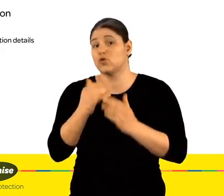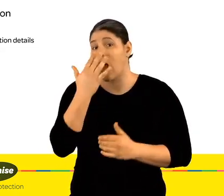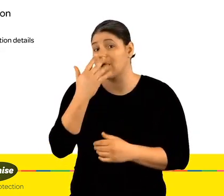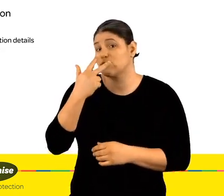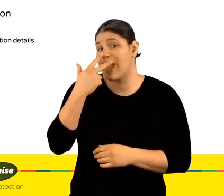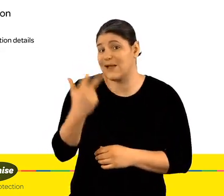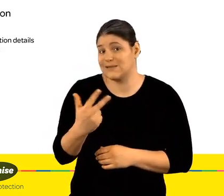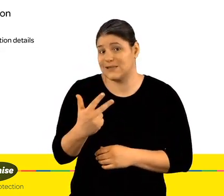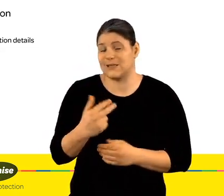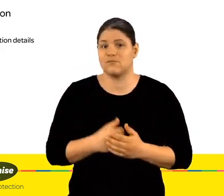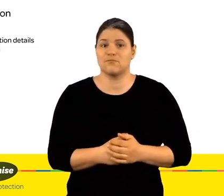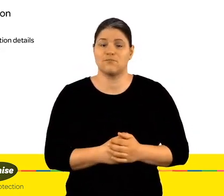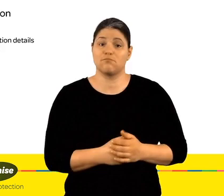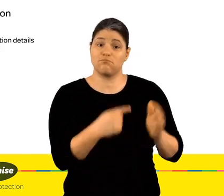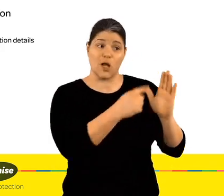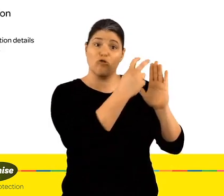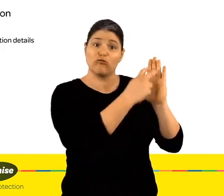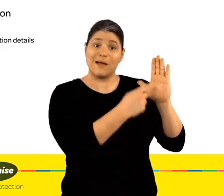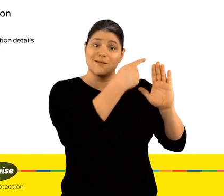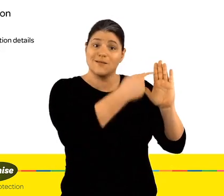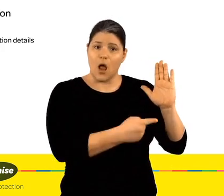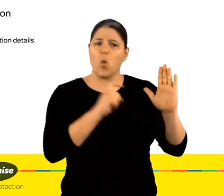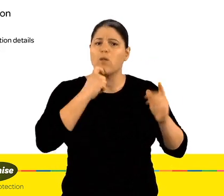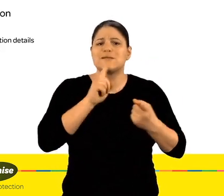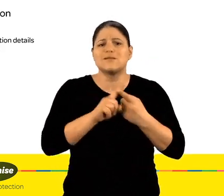their immunization details recorded on the NIR.